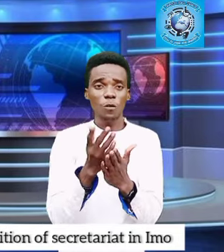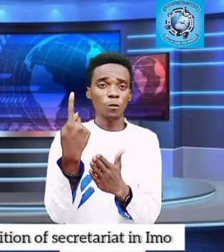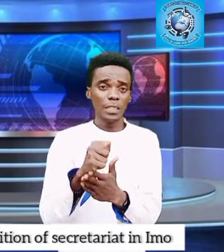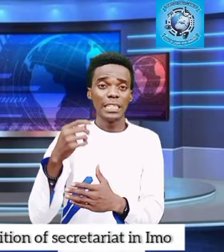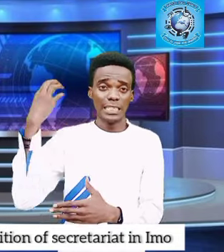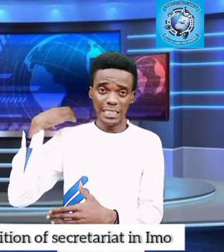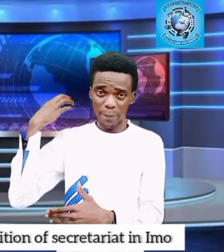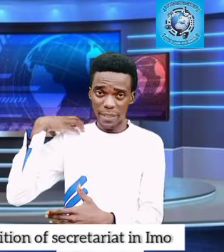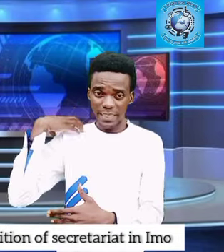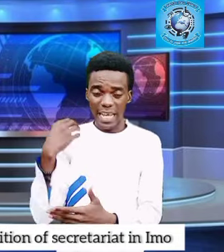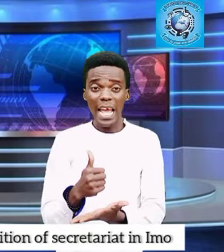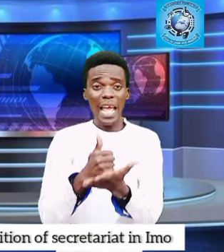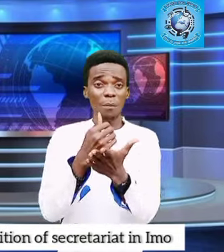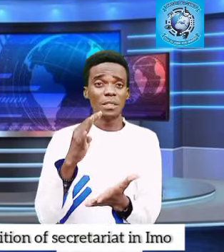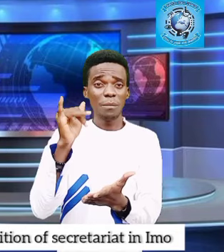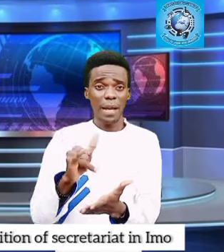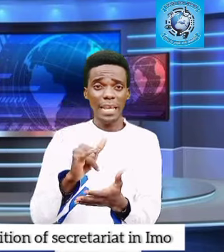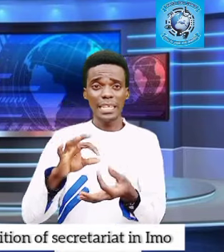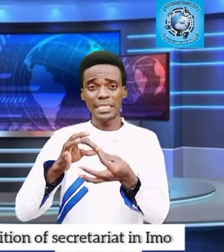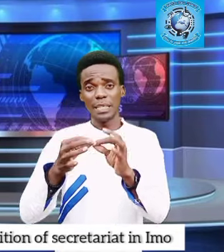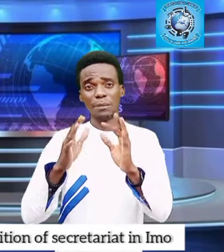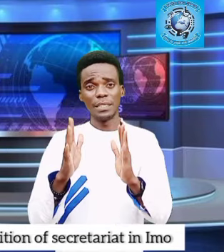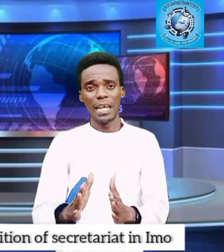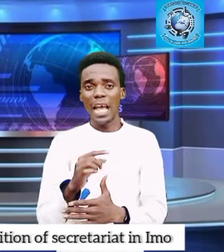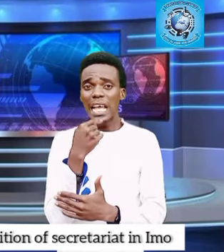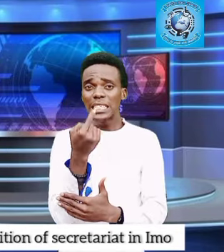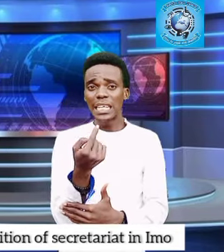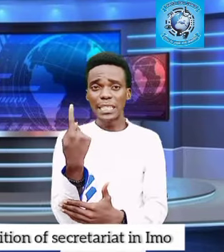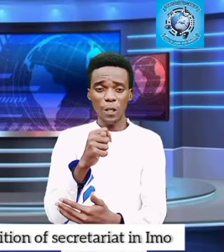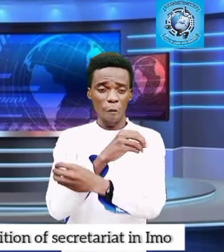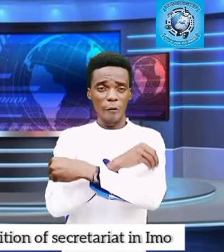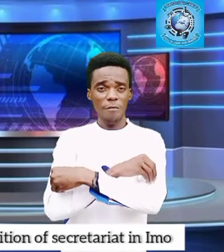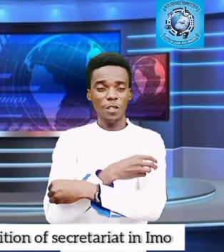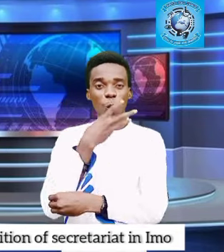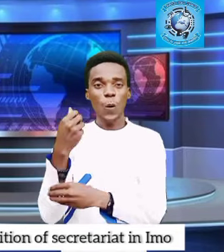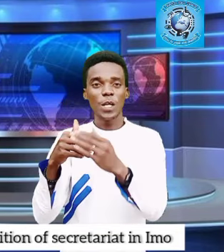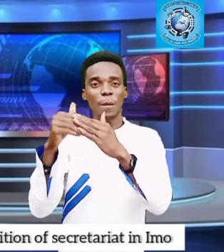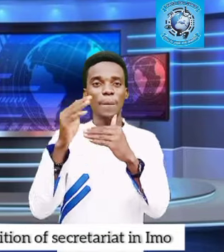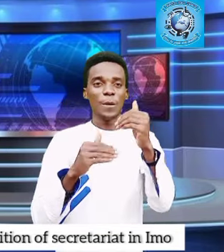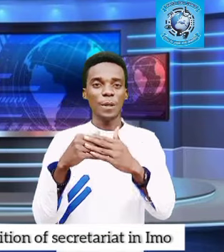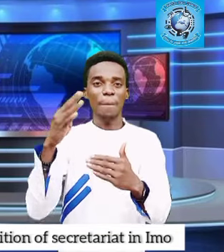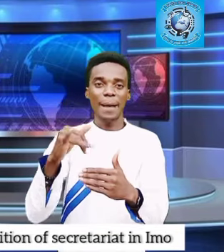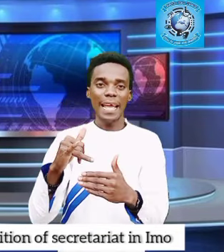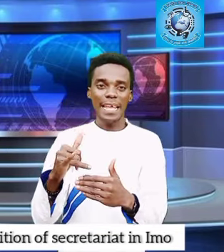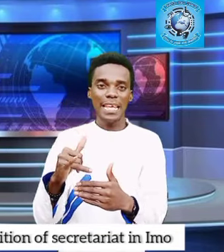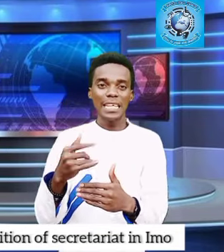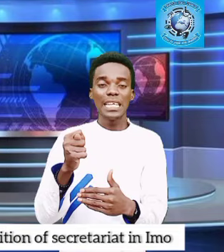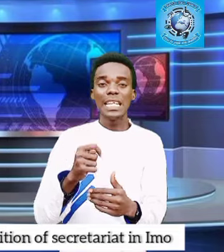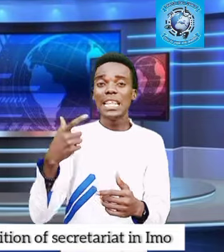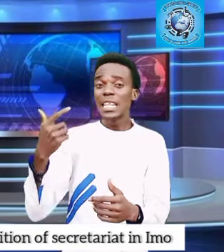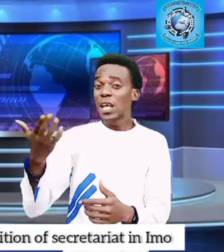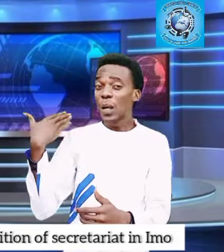Edwards, headed by an interpreter, said the office was built by the late Sam Mbakwe's